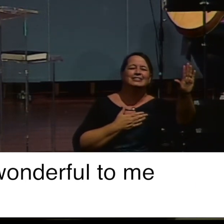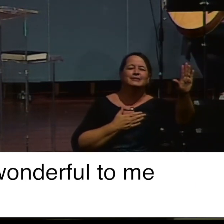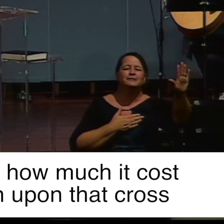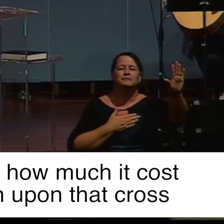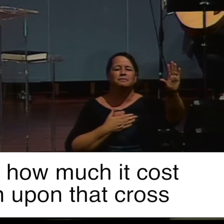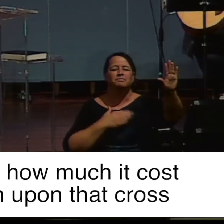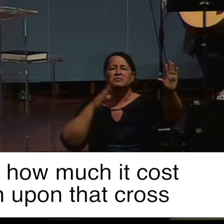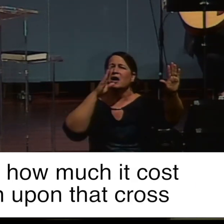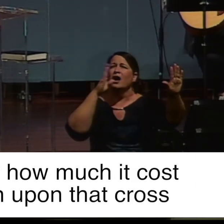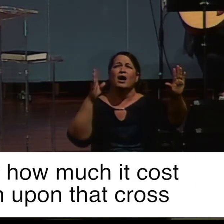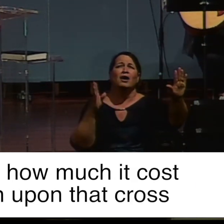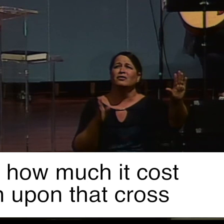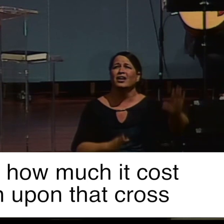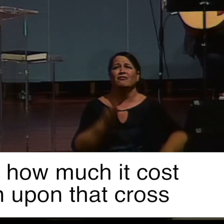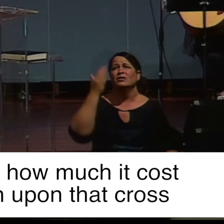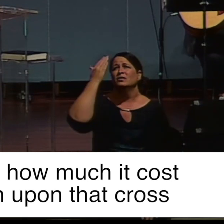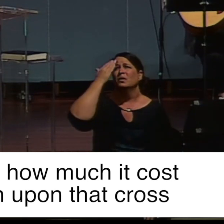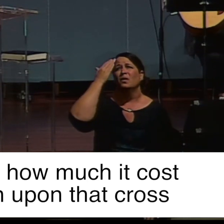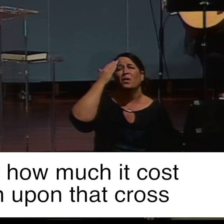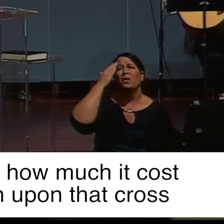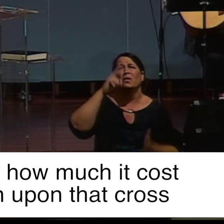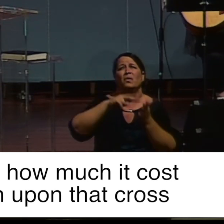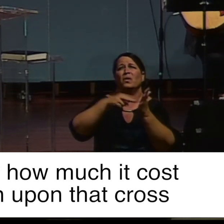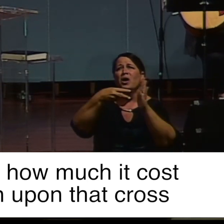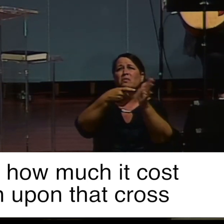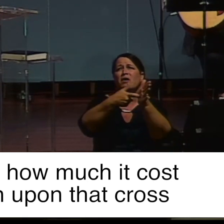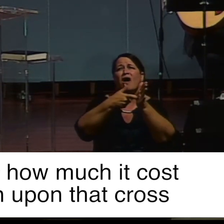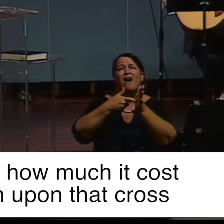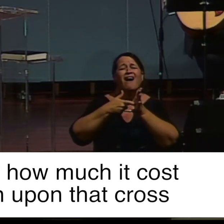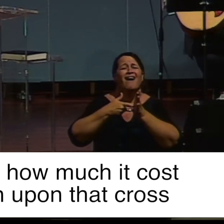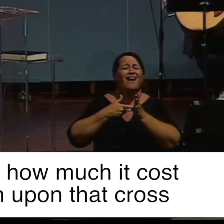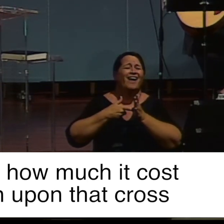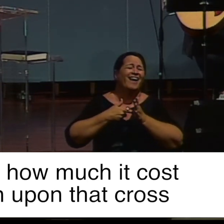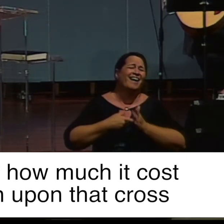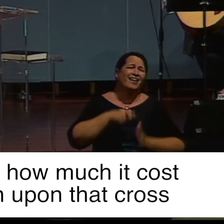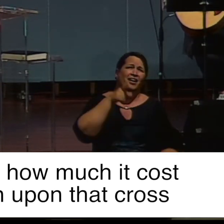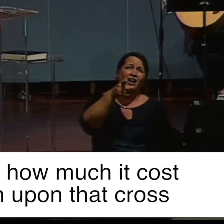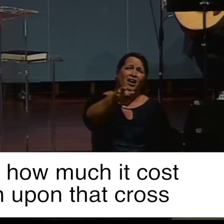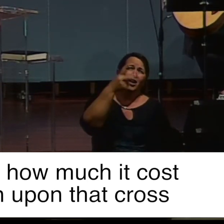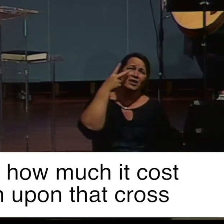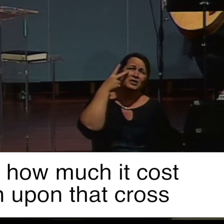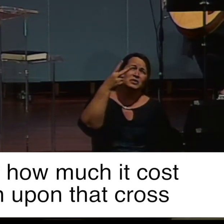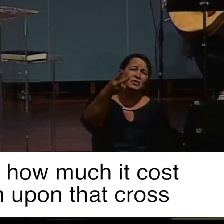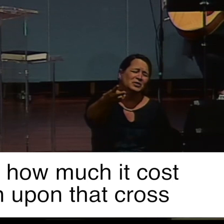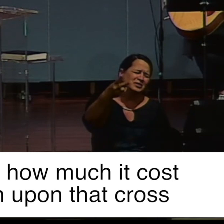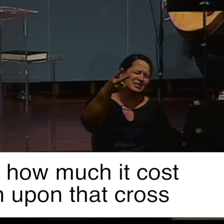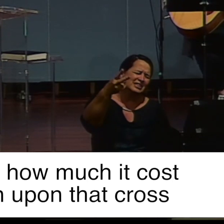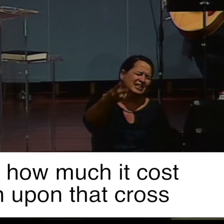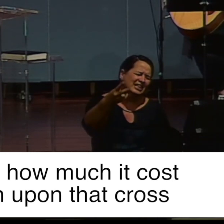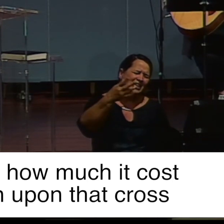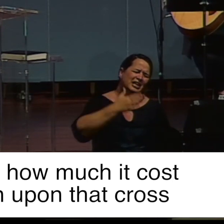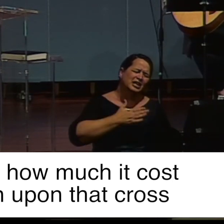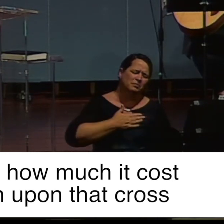I'll never know how much it cost to